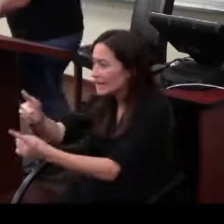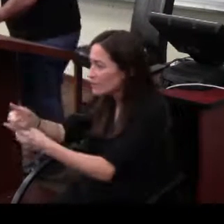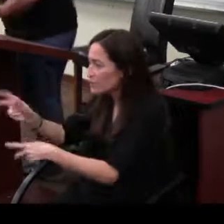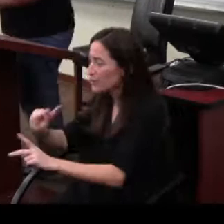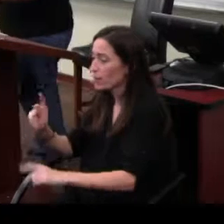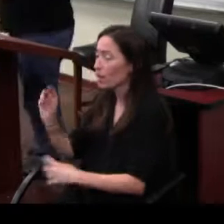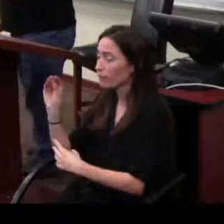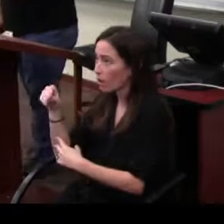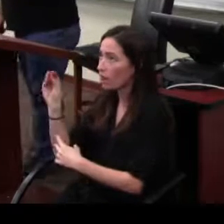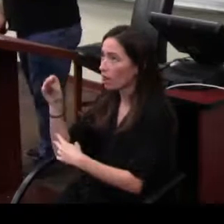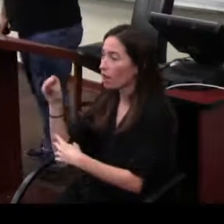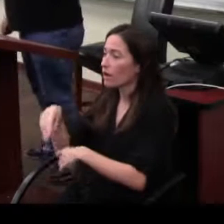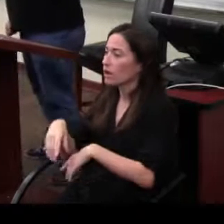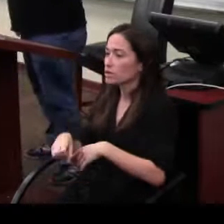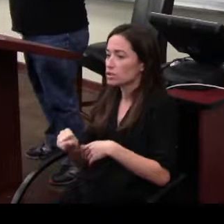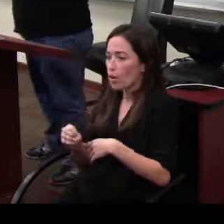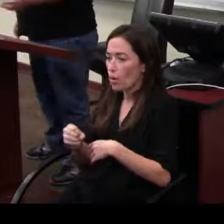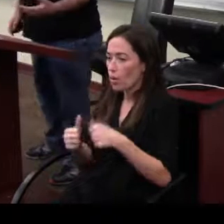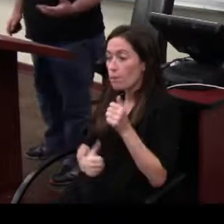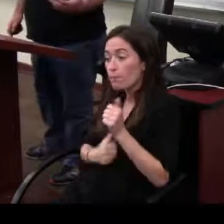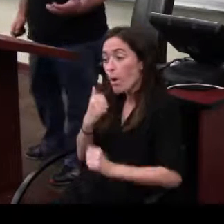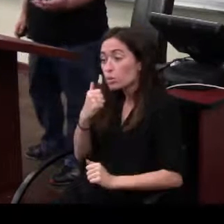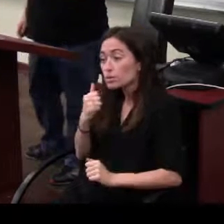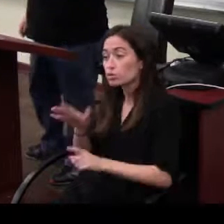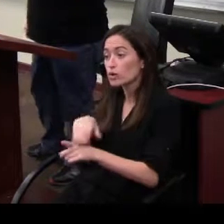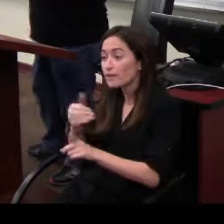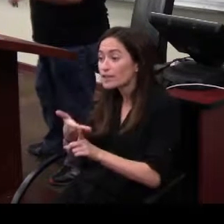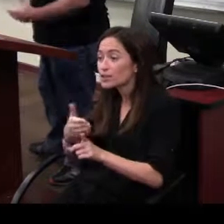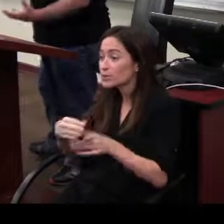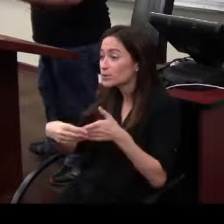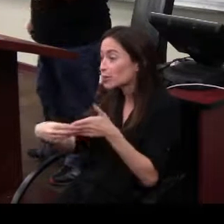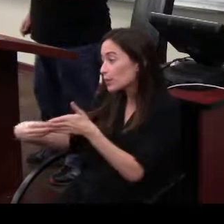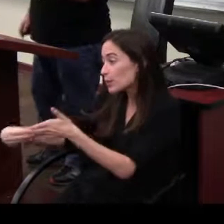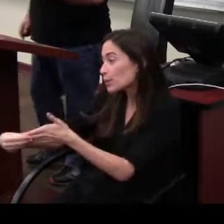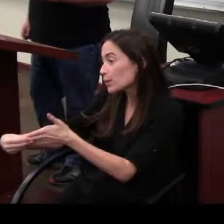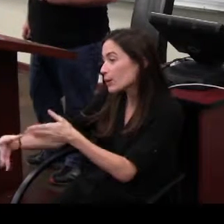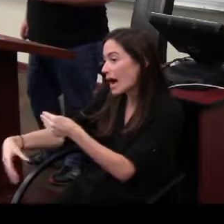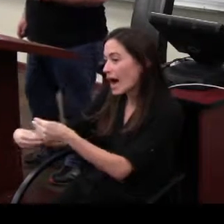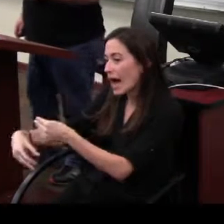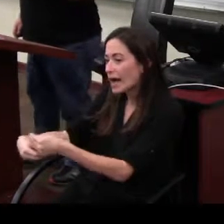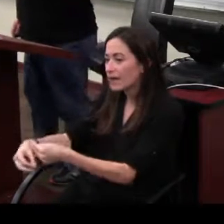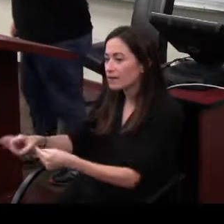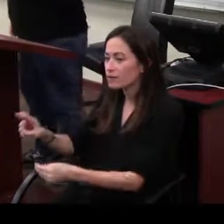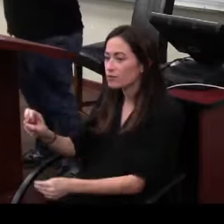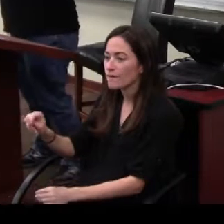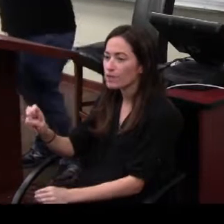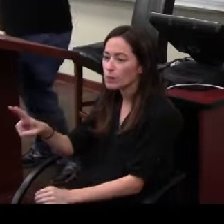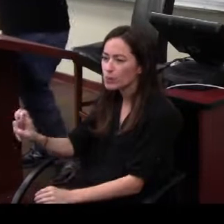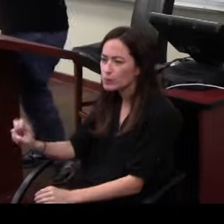doing it. Most of it is to get you to go and you know, add revenues and things like that.